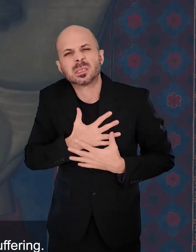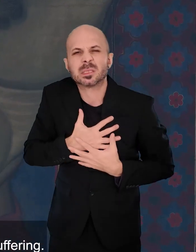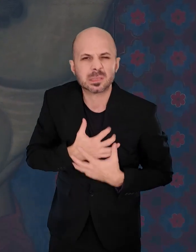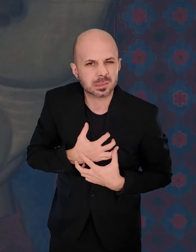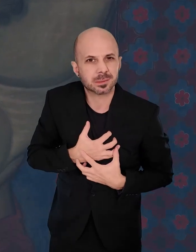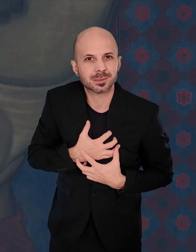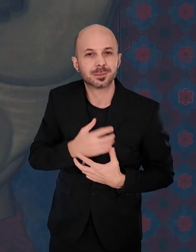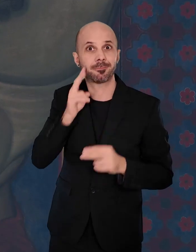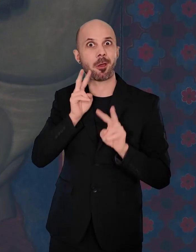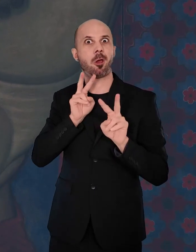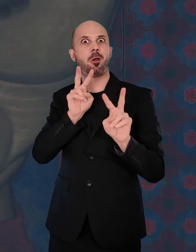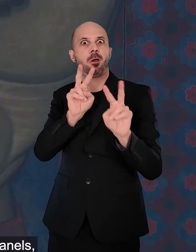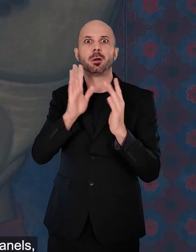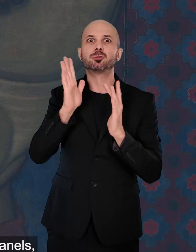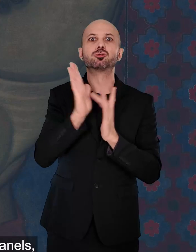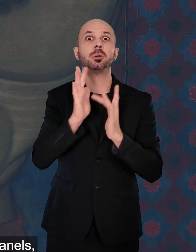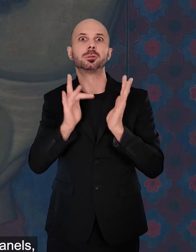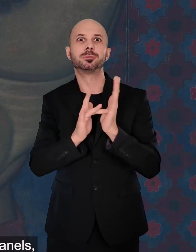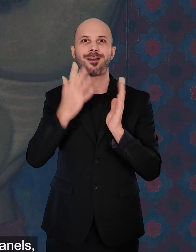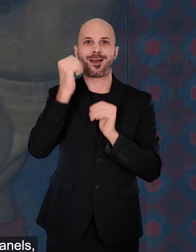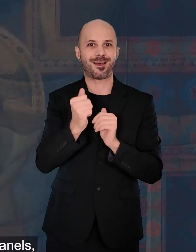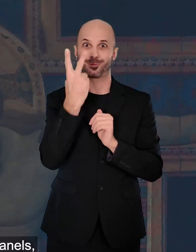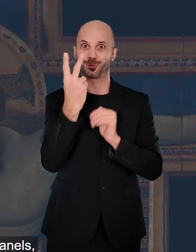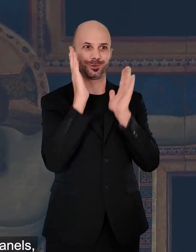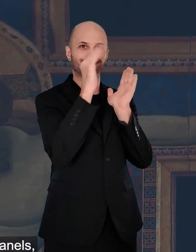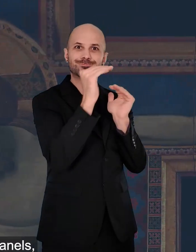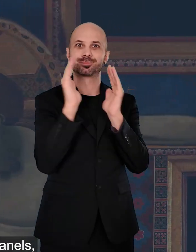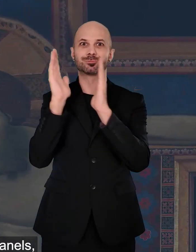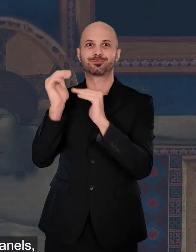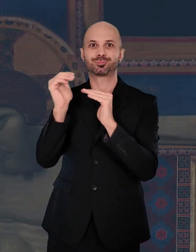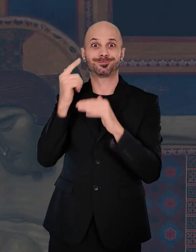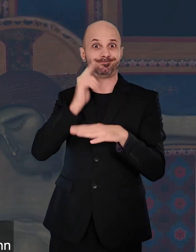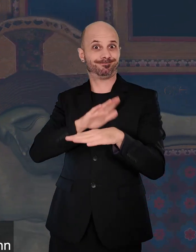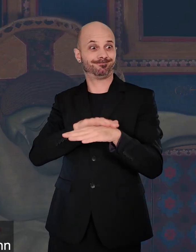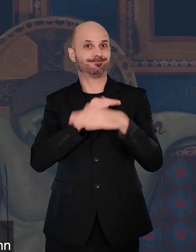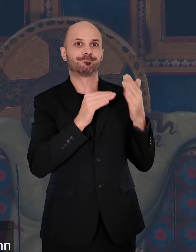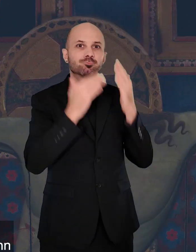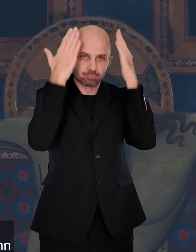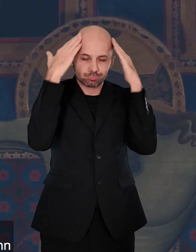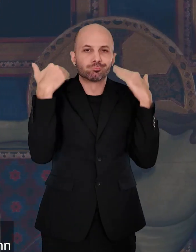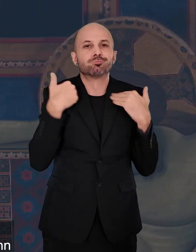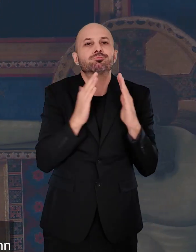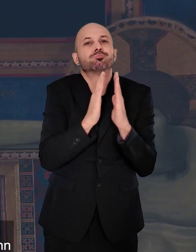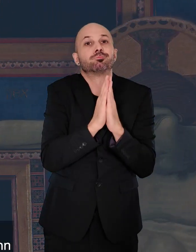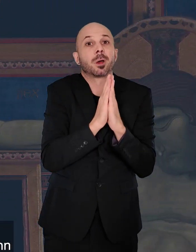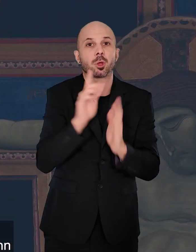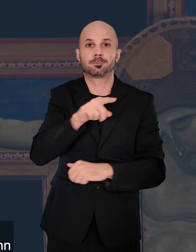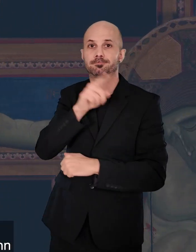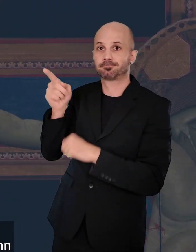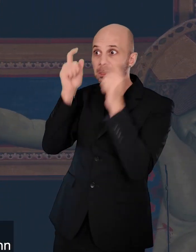suffering. Next to the Christ in the side panels, we can see the Virgin Mary on the left and St.